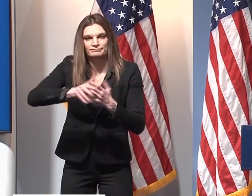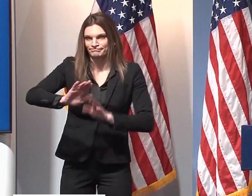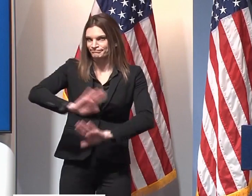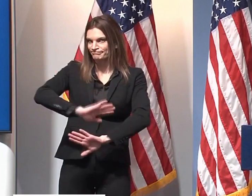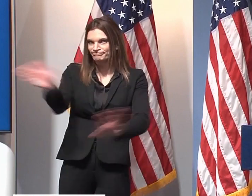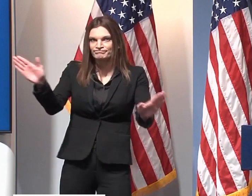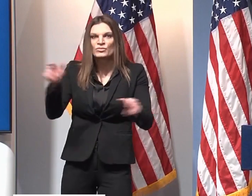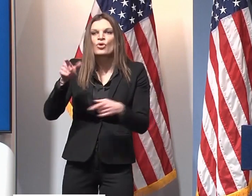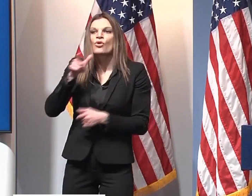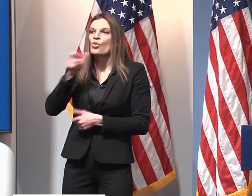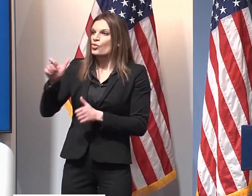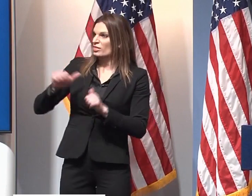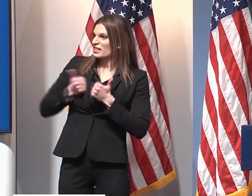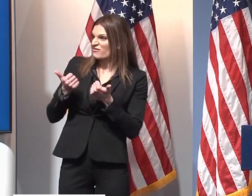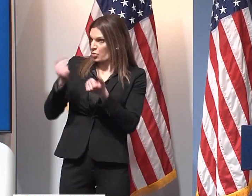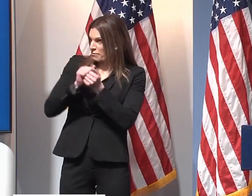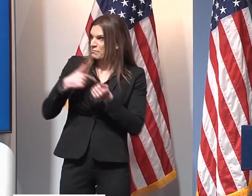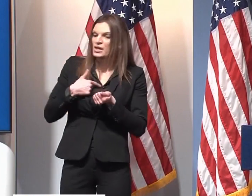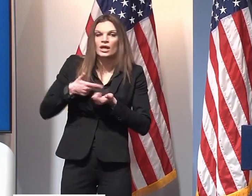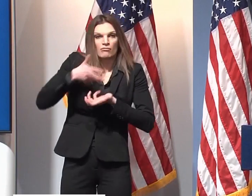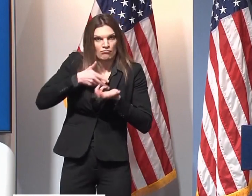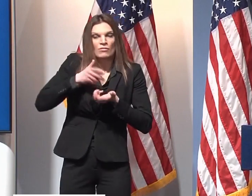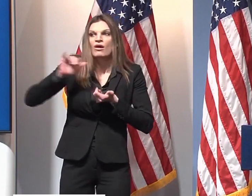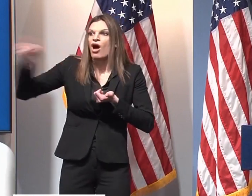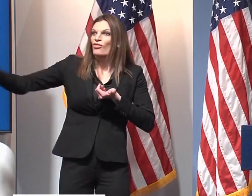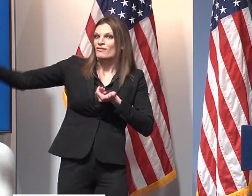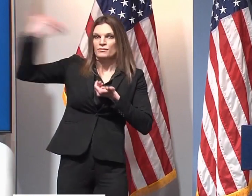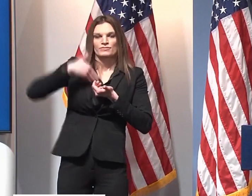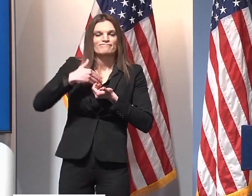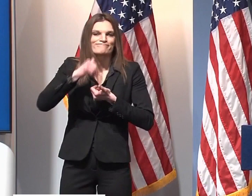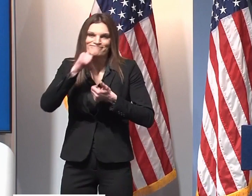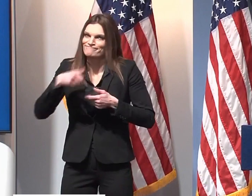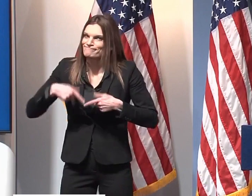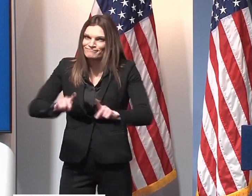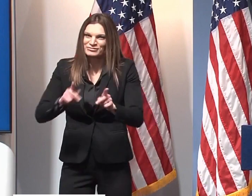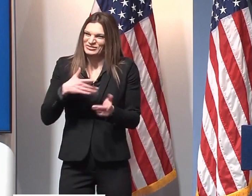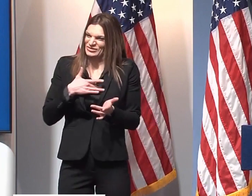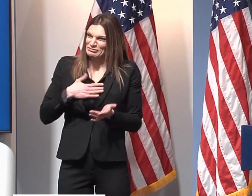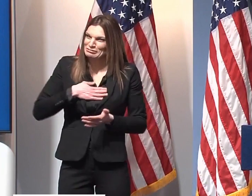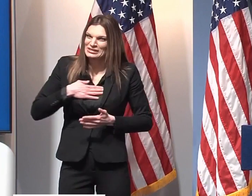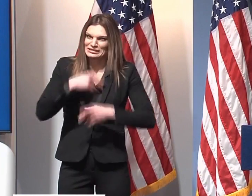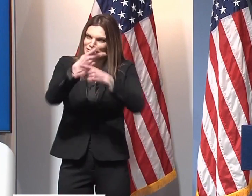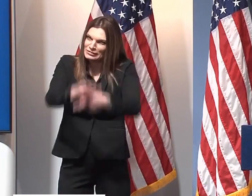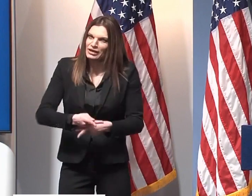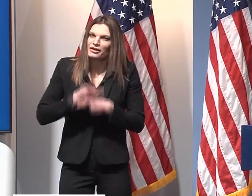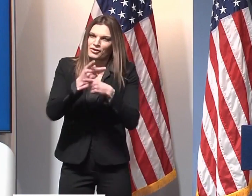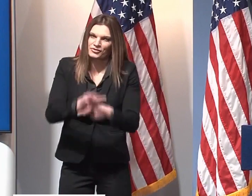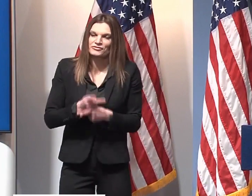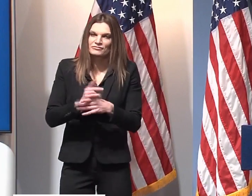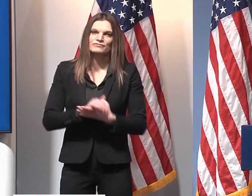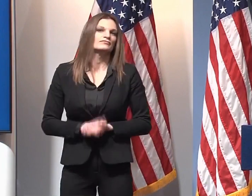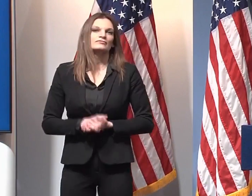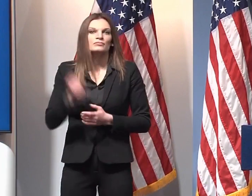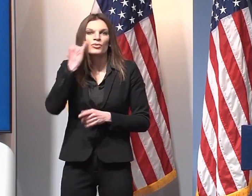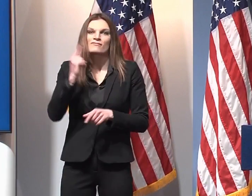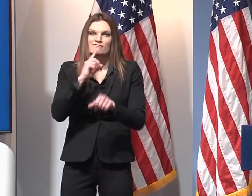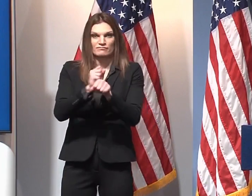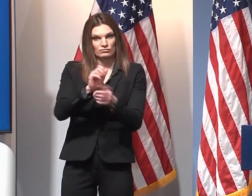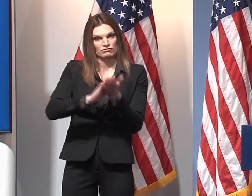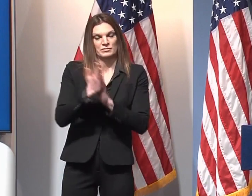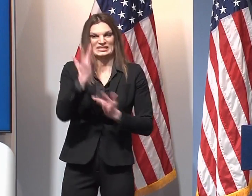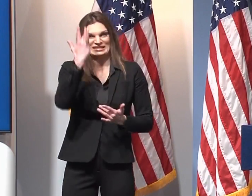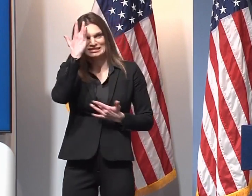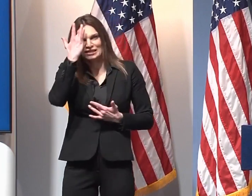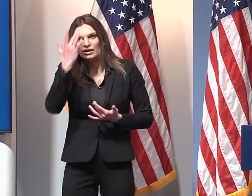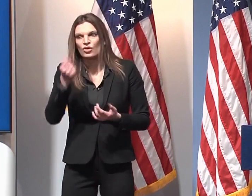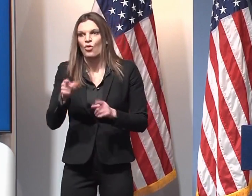of your household. And please do get tested if you think you may have been exposed to COVID-19, if you are